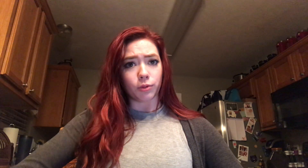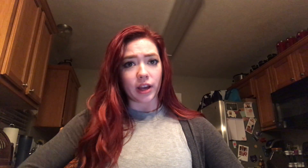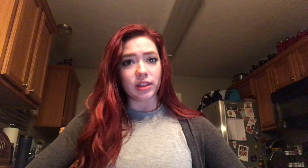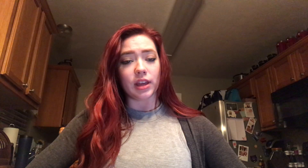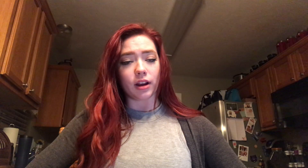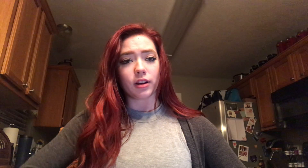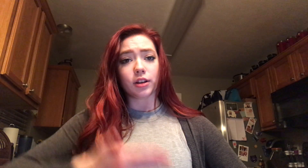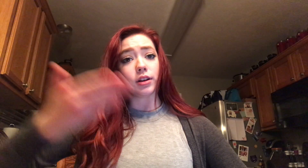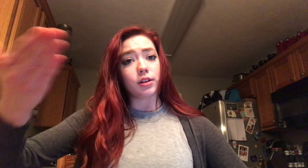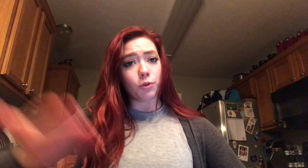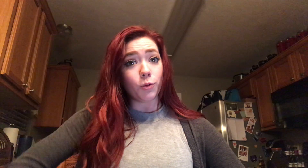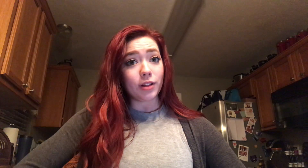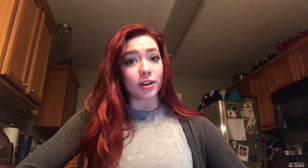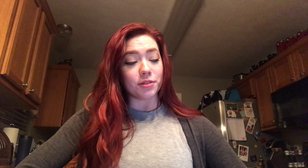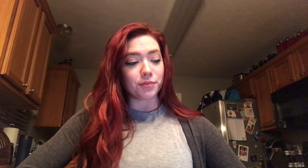right there. You're gonna welcome.